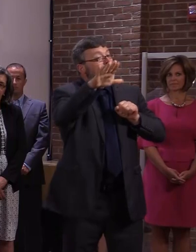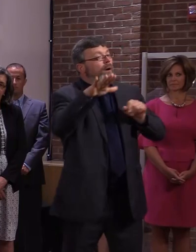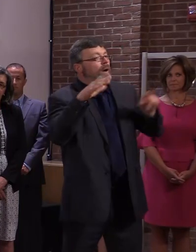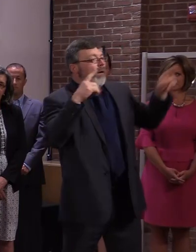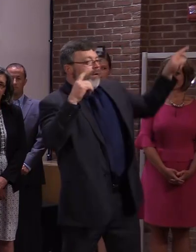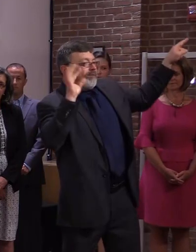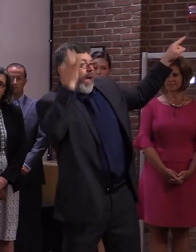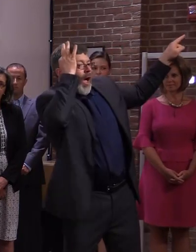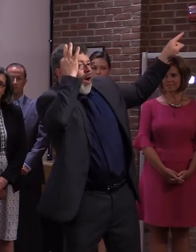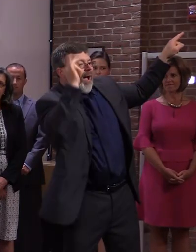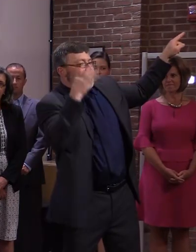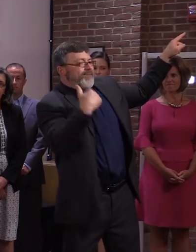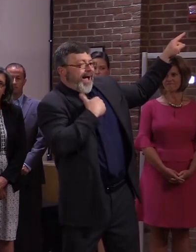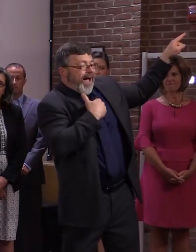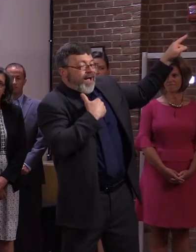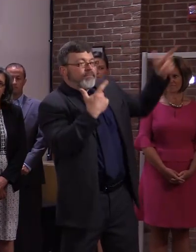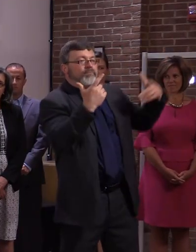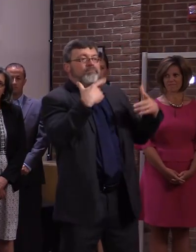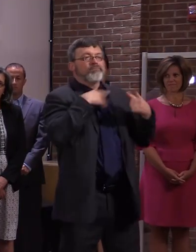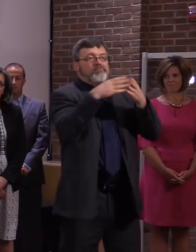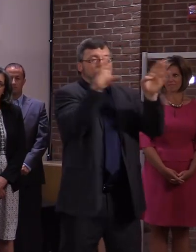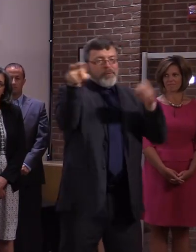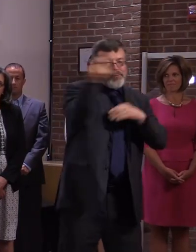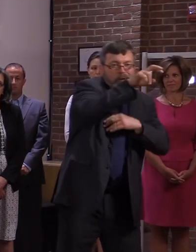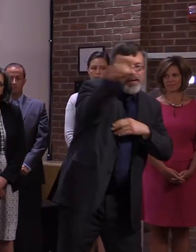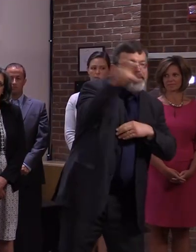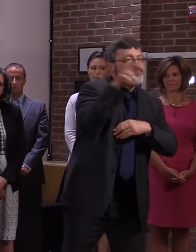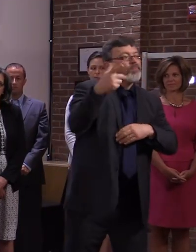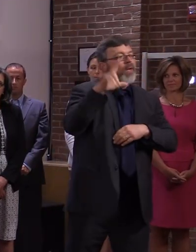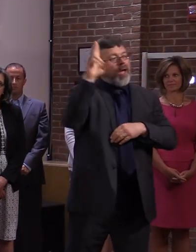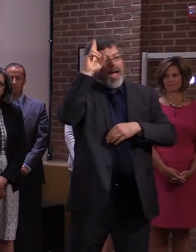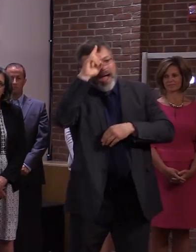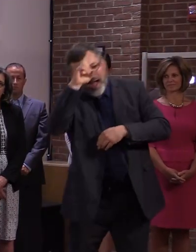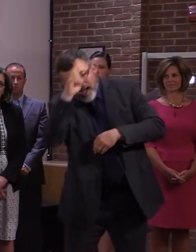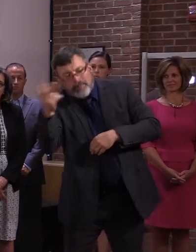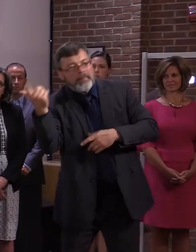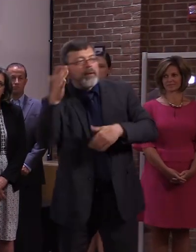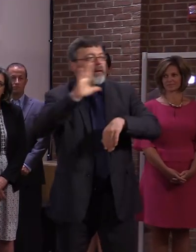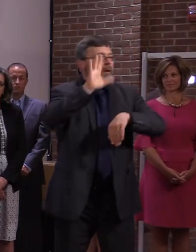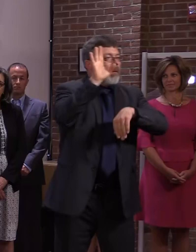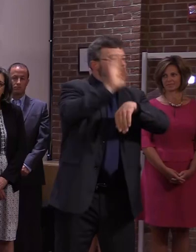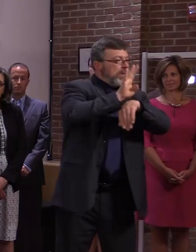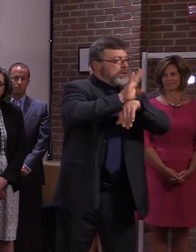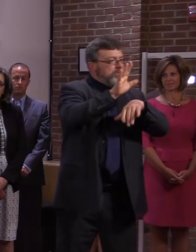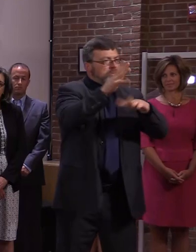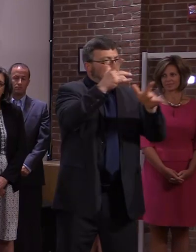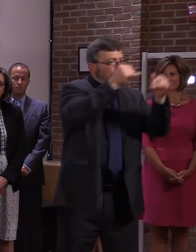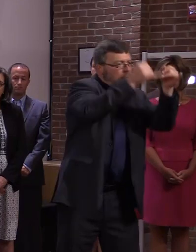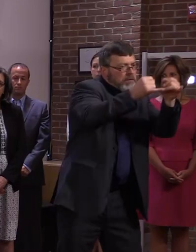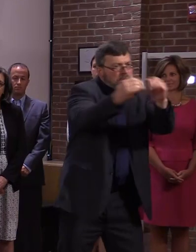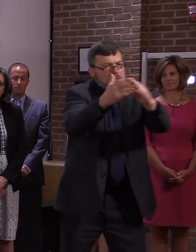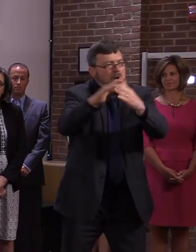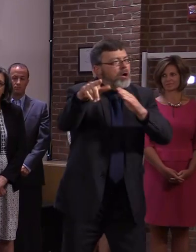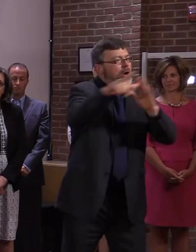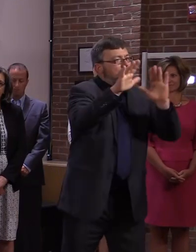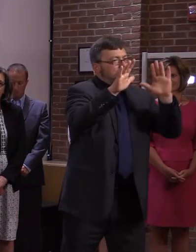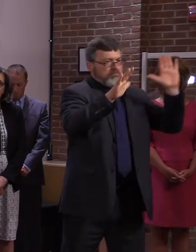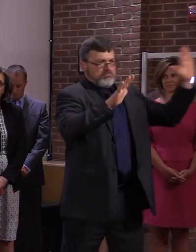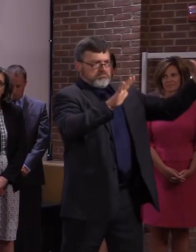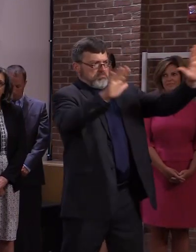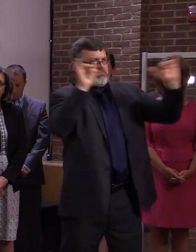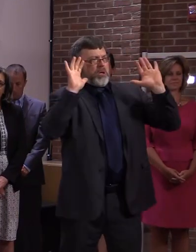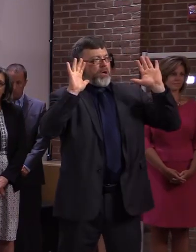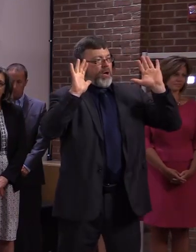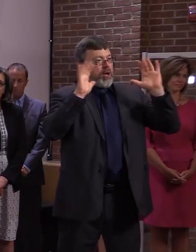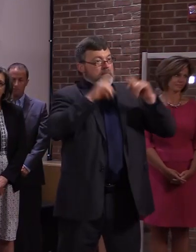care facilities, employers, municipalities, and individuals can operate under the same conditions